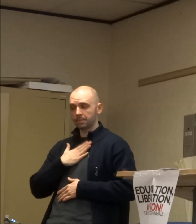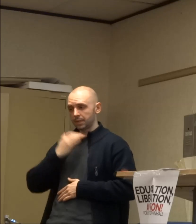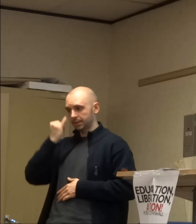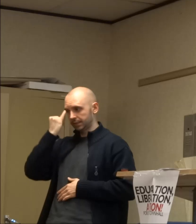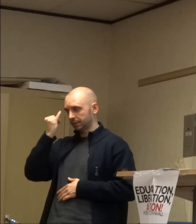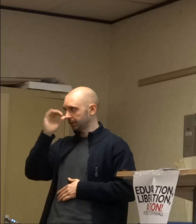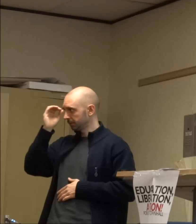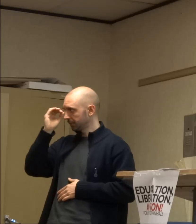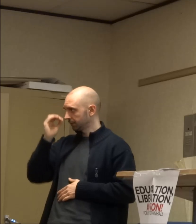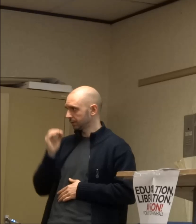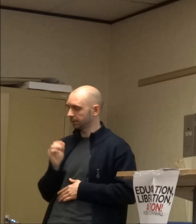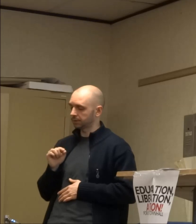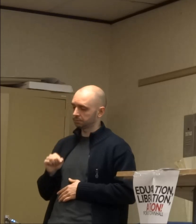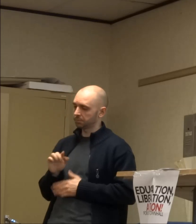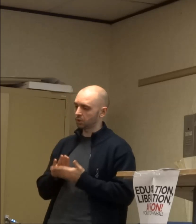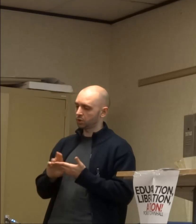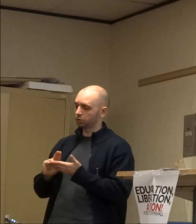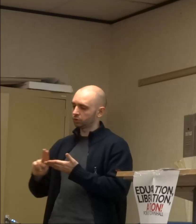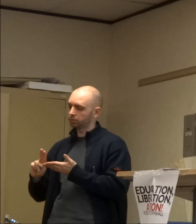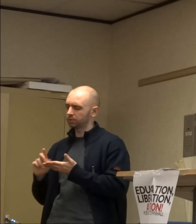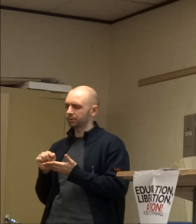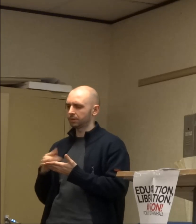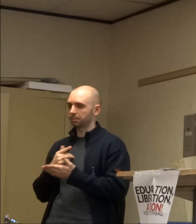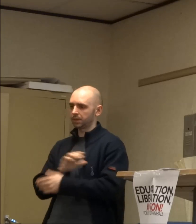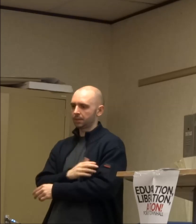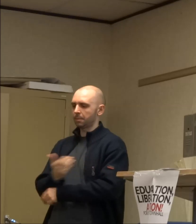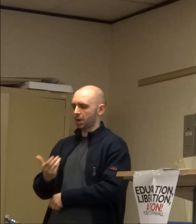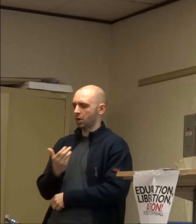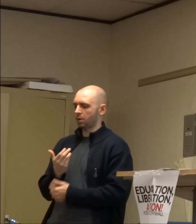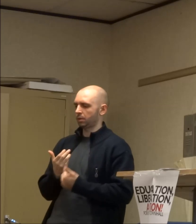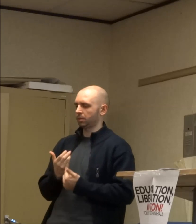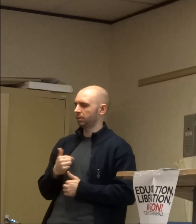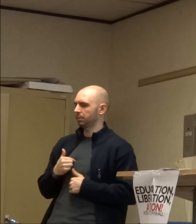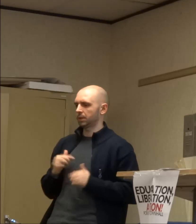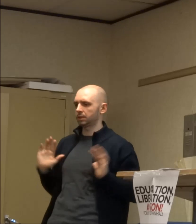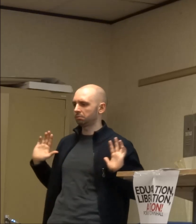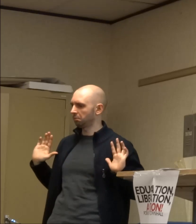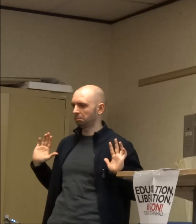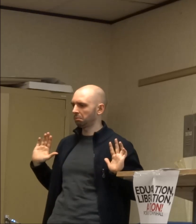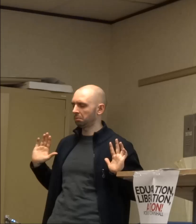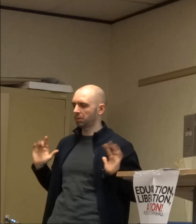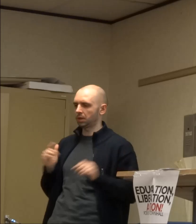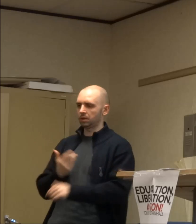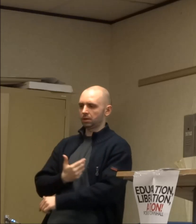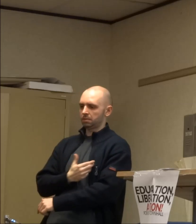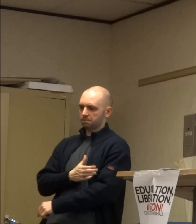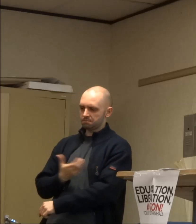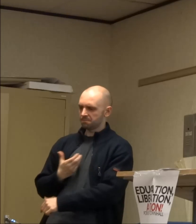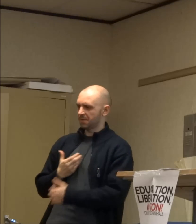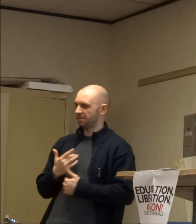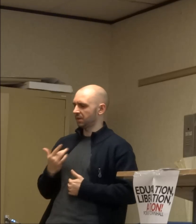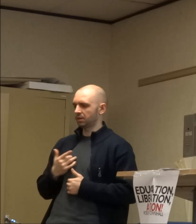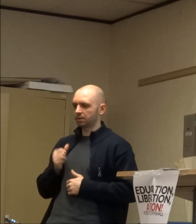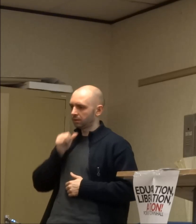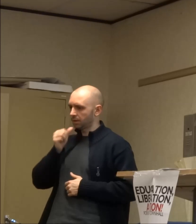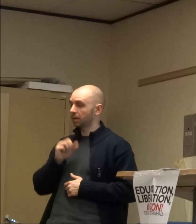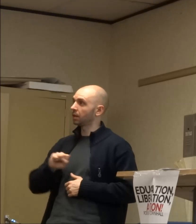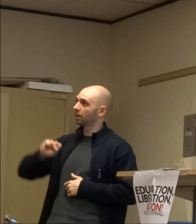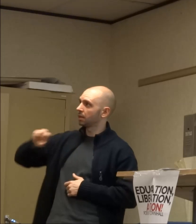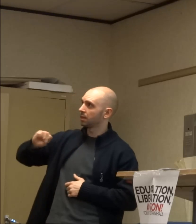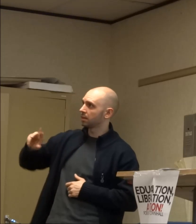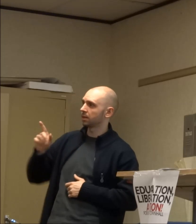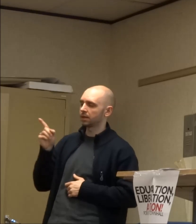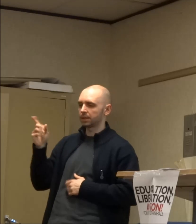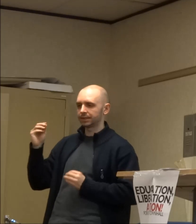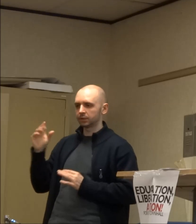in how I experience it may not always be empowering was totally discounted by a white professor whose only advice to me was to ignore the